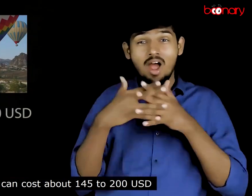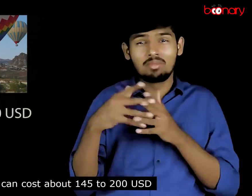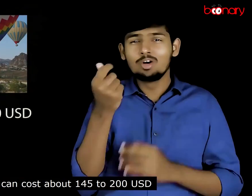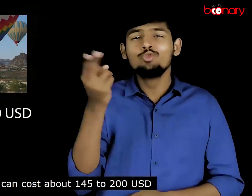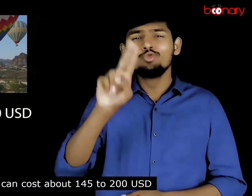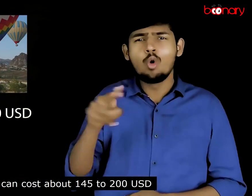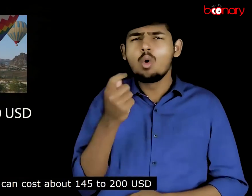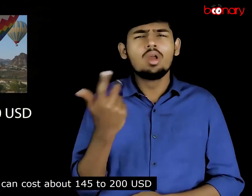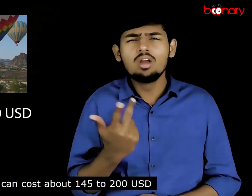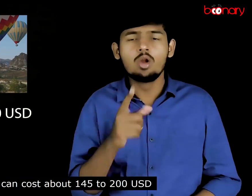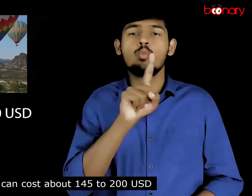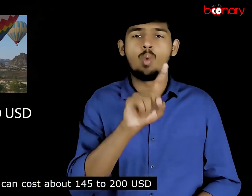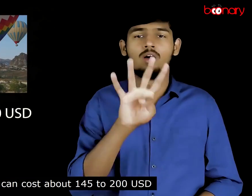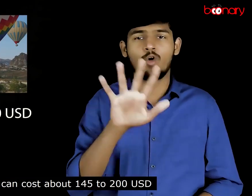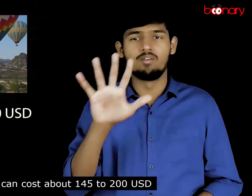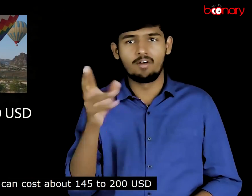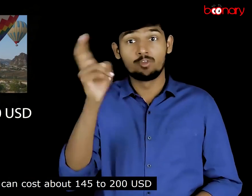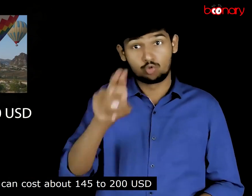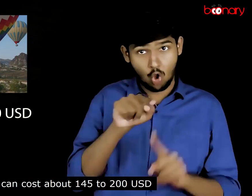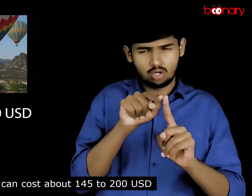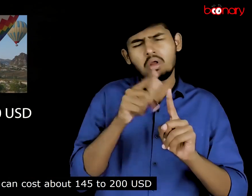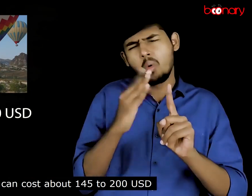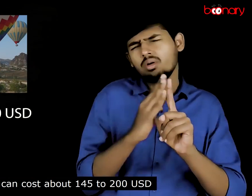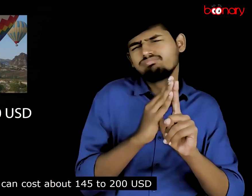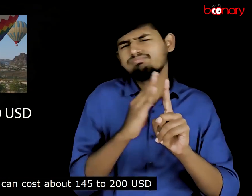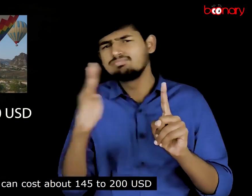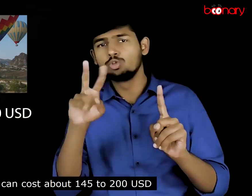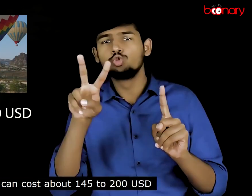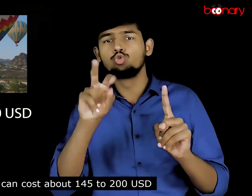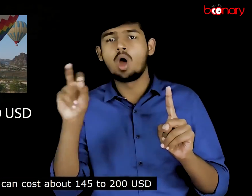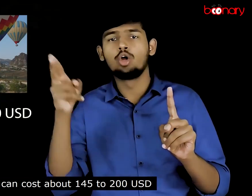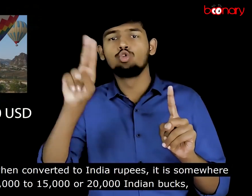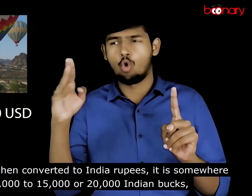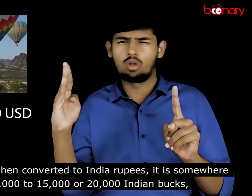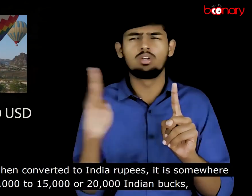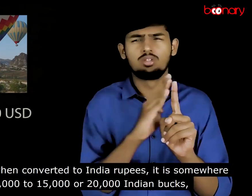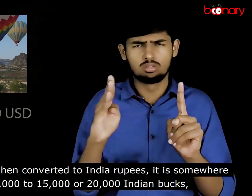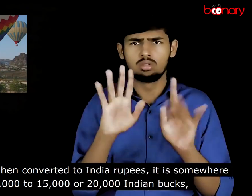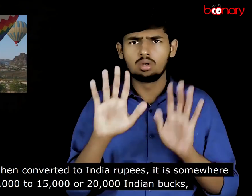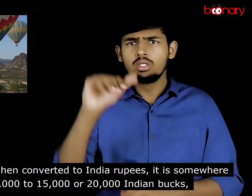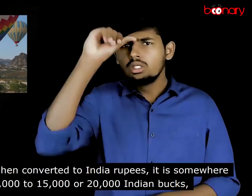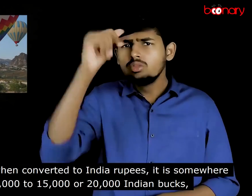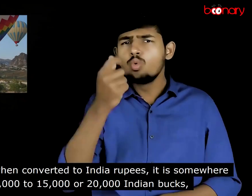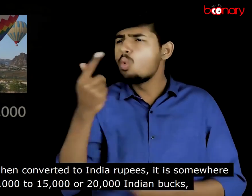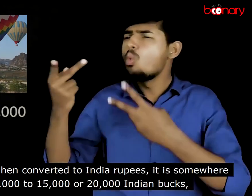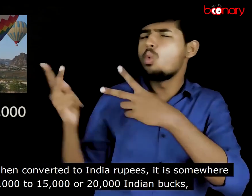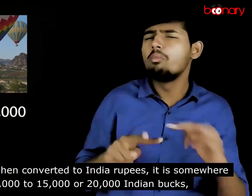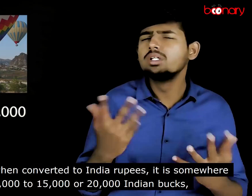about $145 to $200, which means when converted to